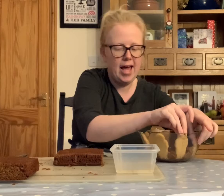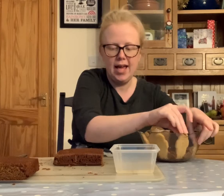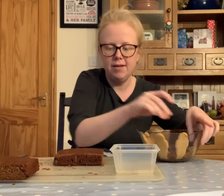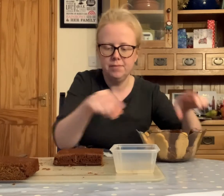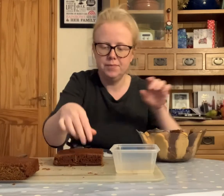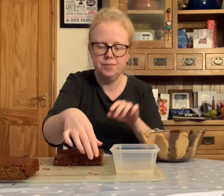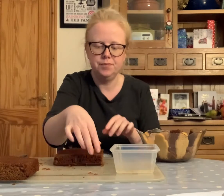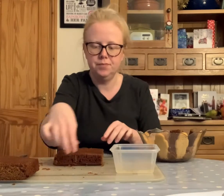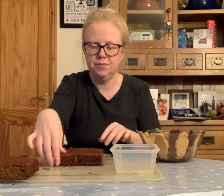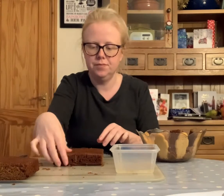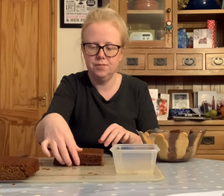Okay.